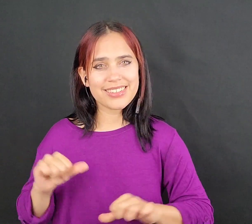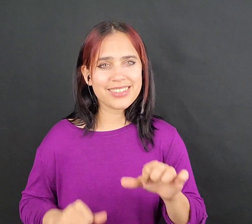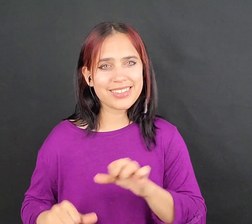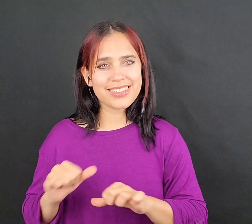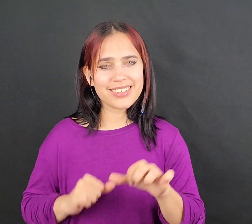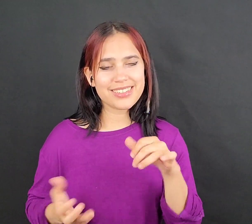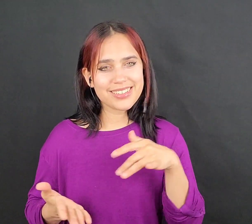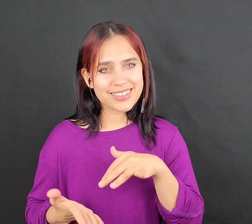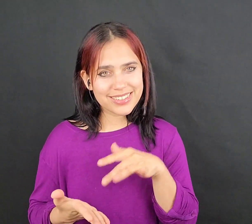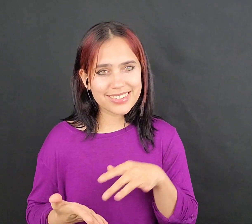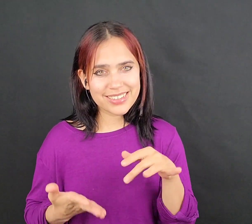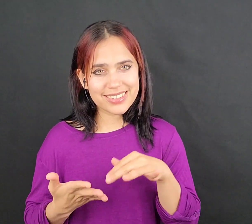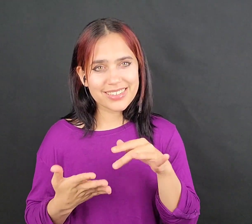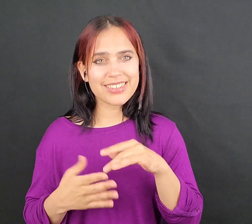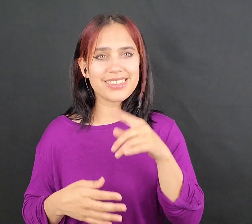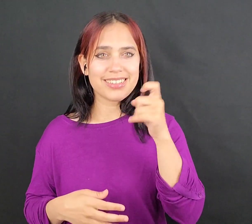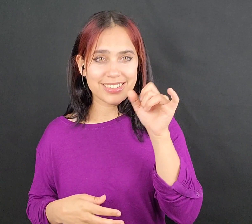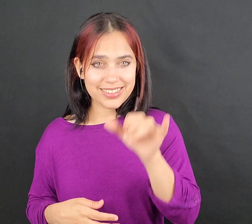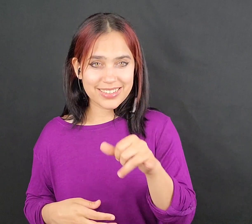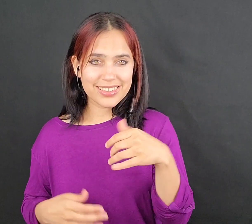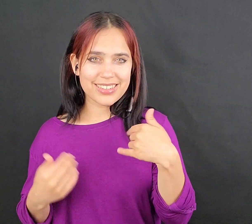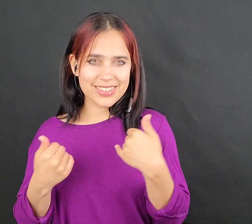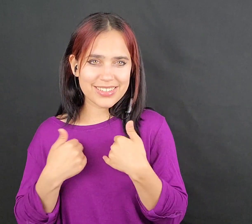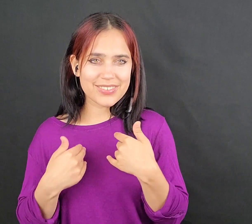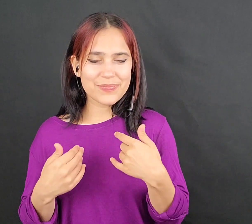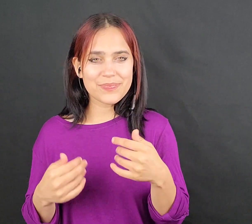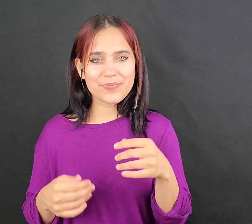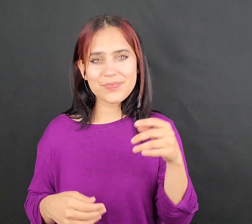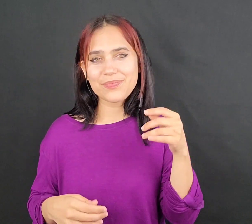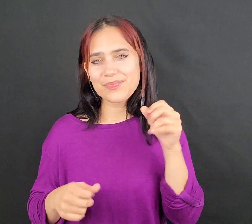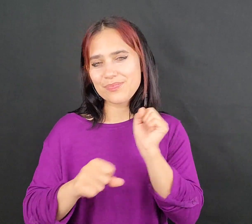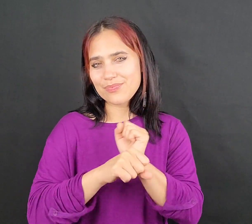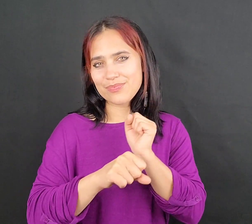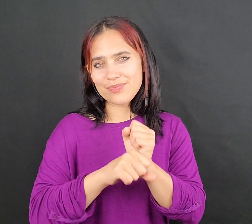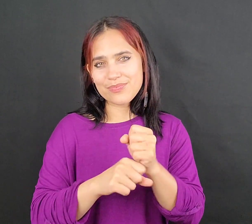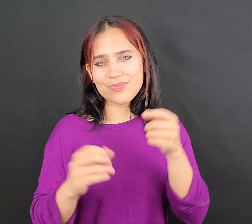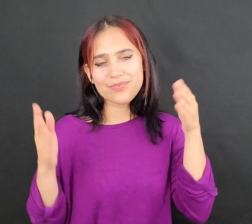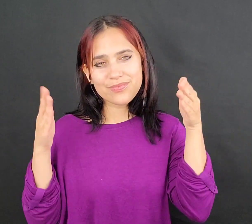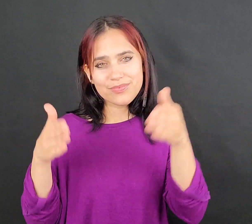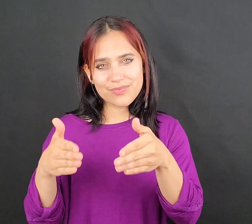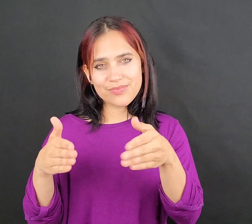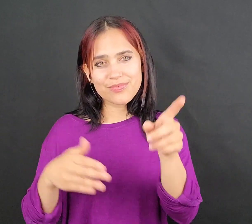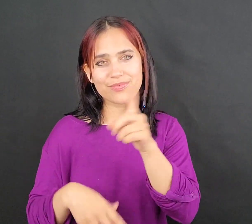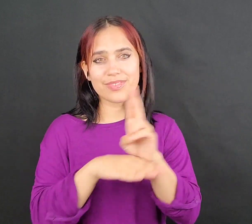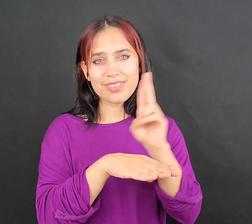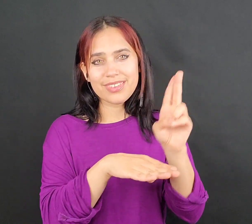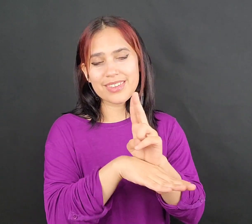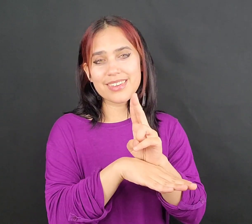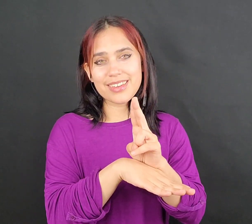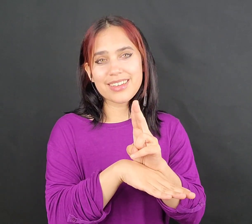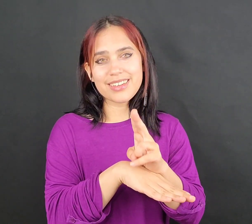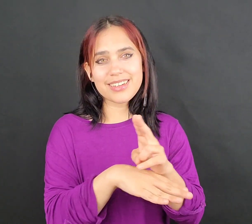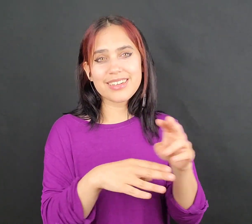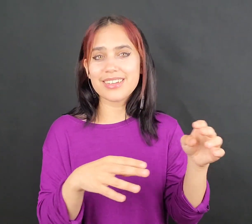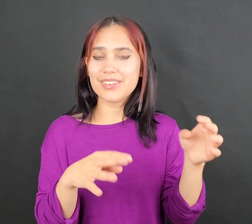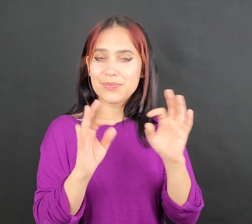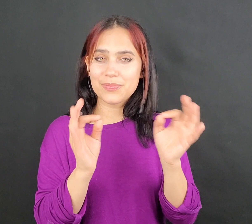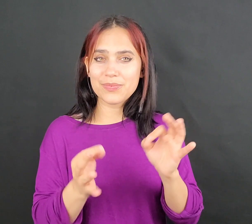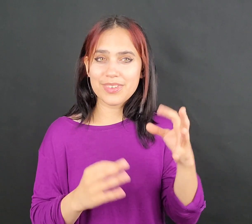force often strong enough at this scale to defy gravity. They are formed by biologically mediated processes rather